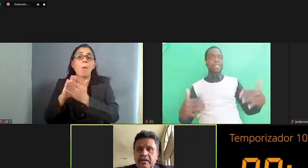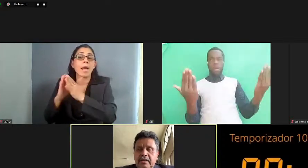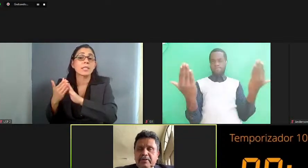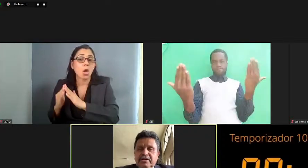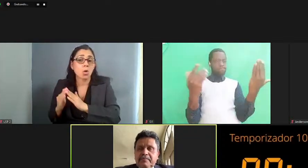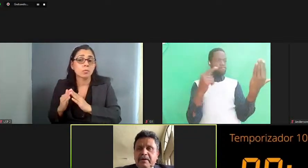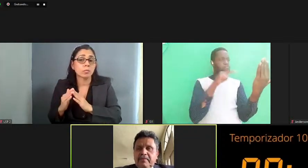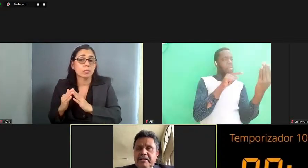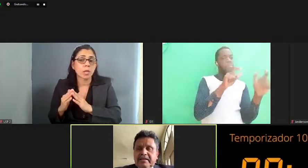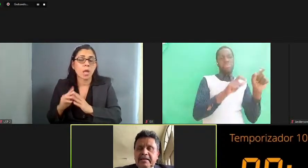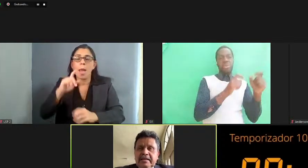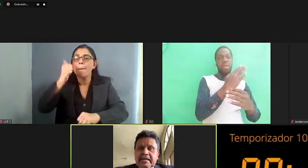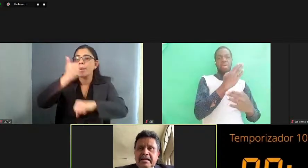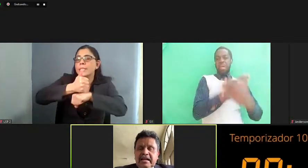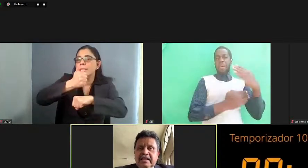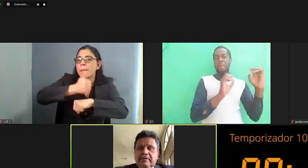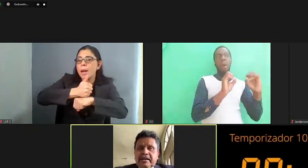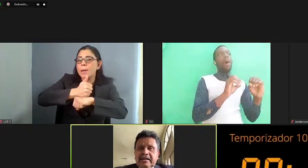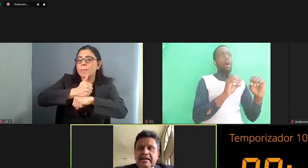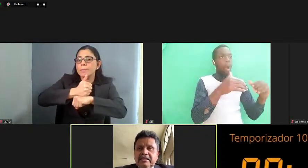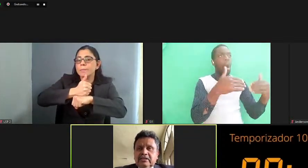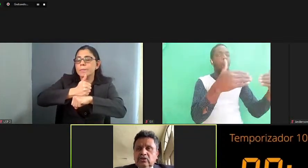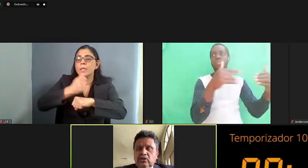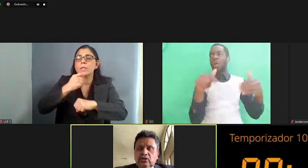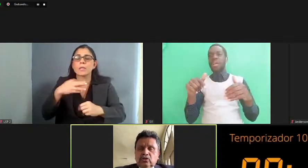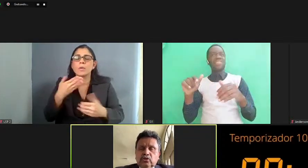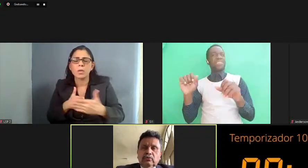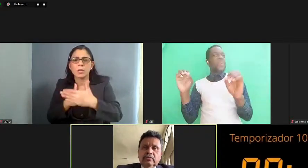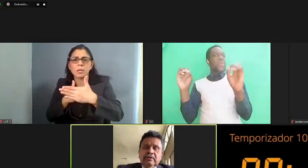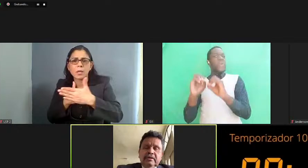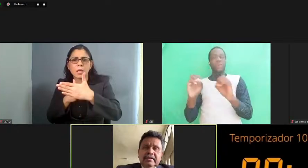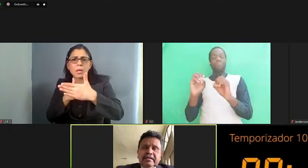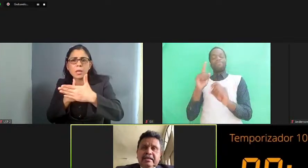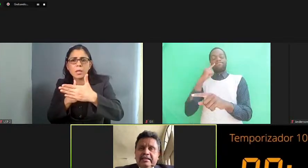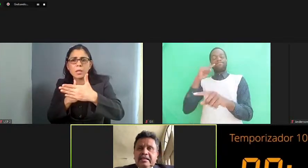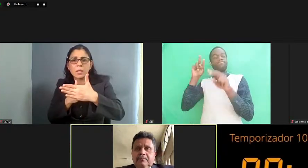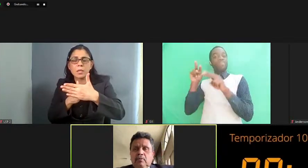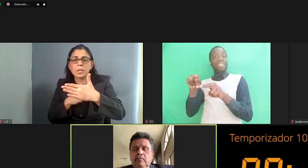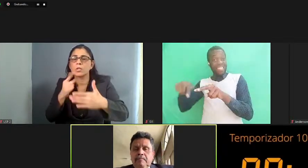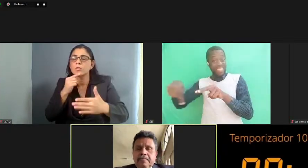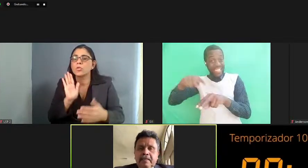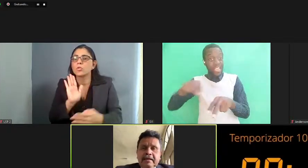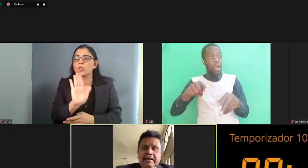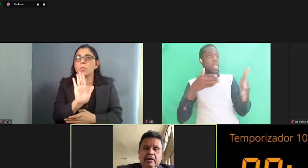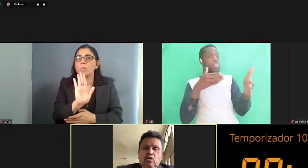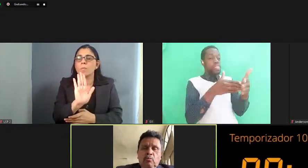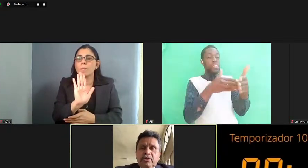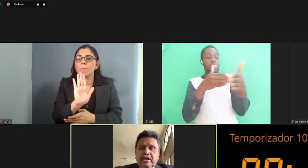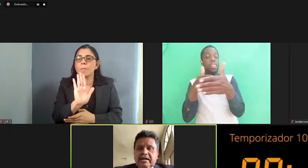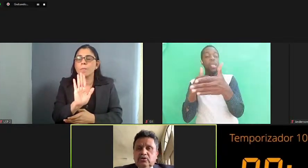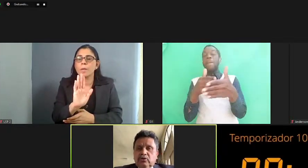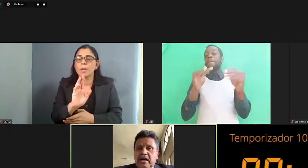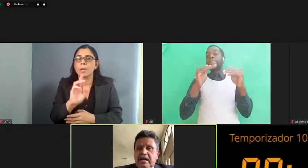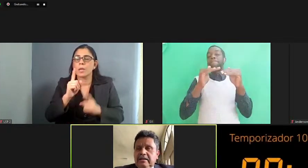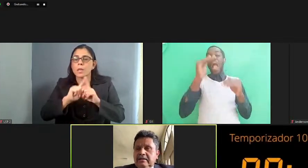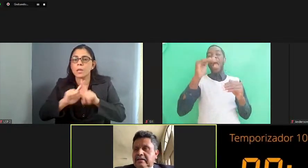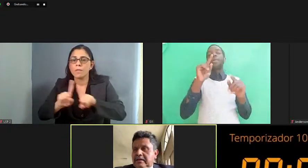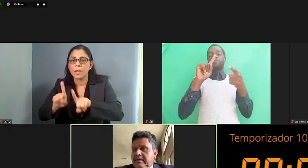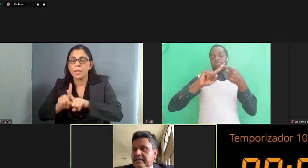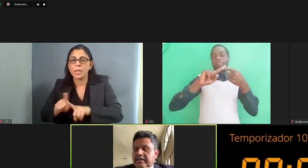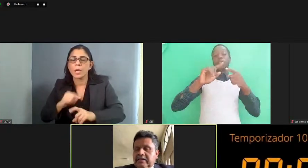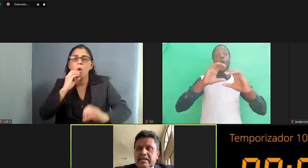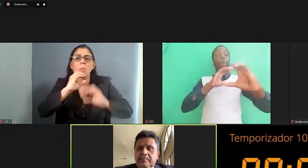comparison with the rest of the population mainly the barriers that we have